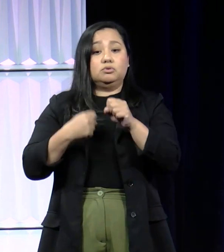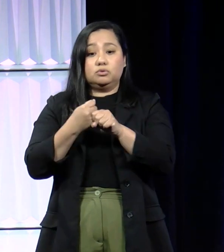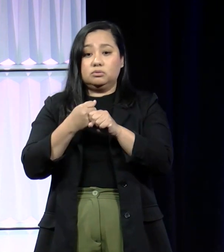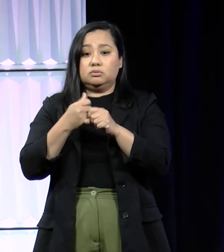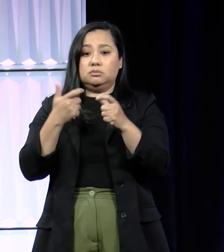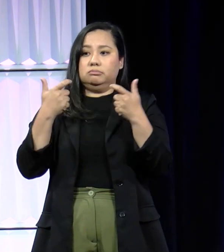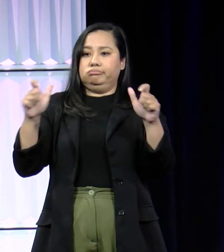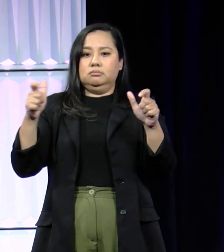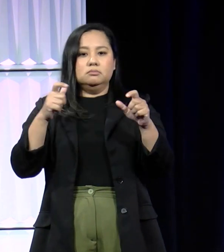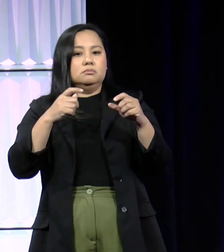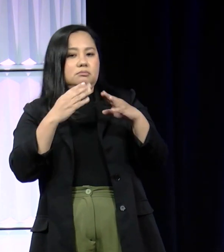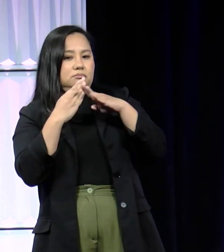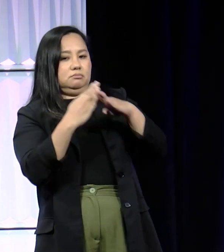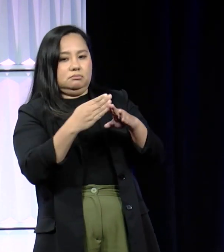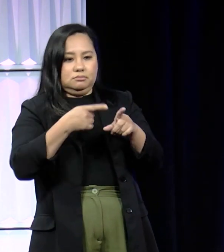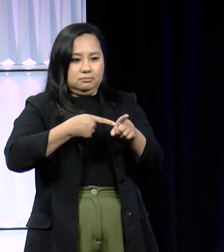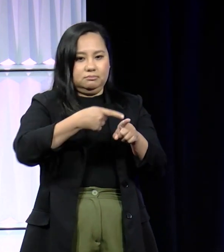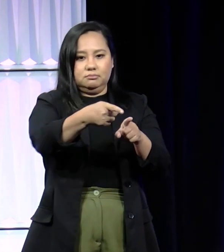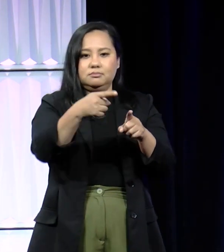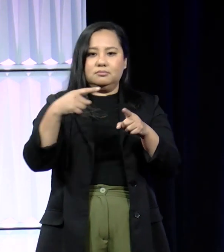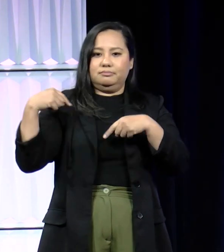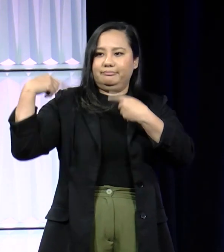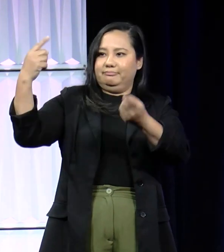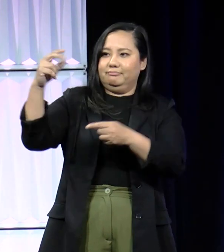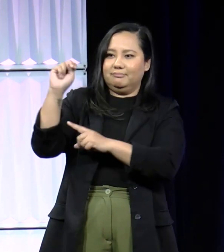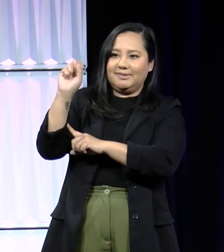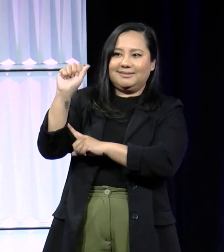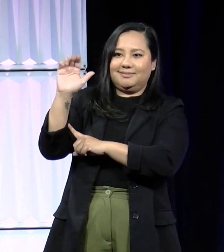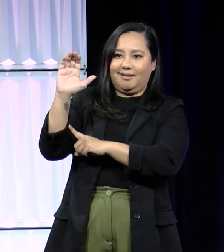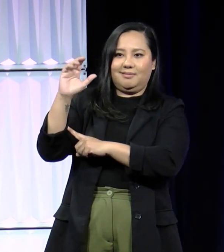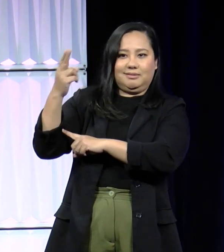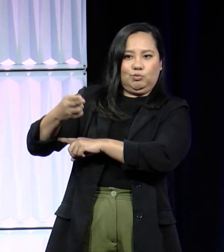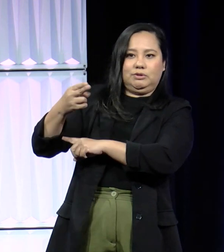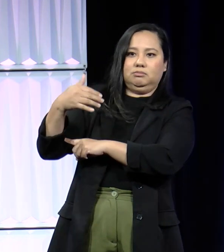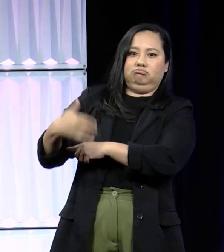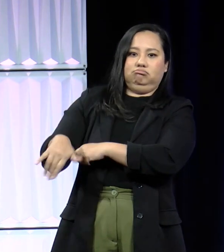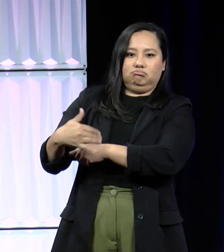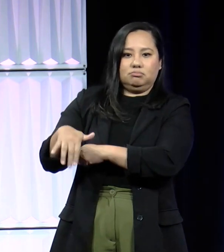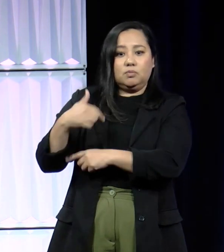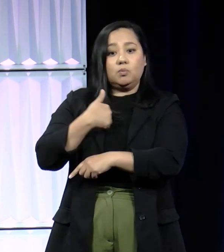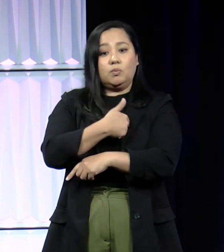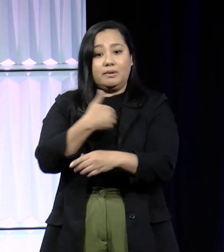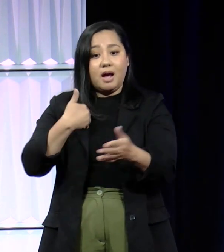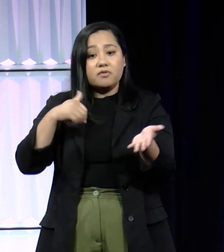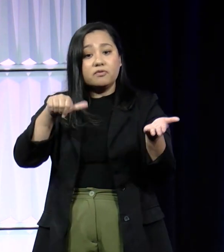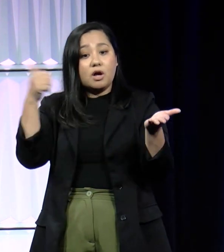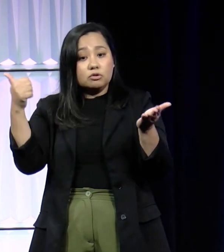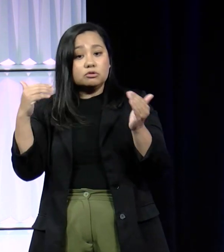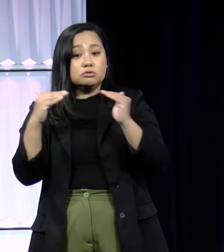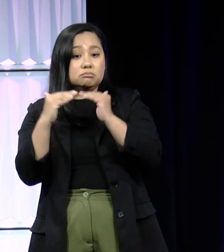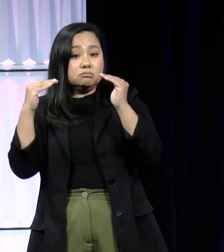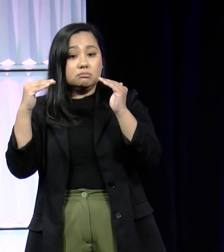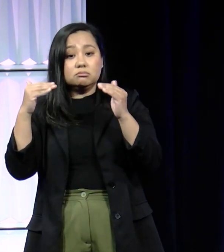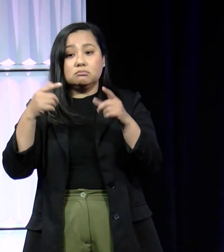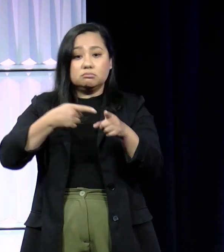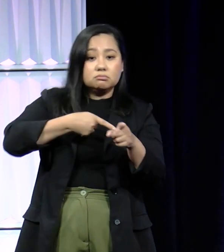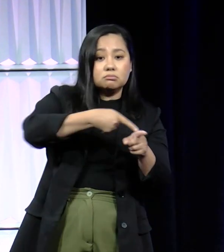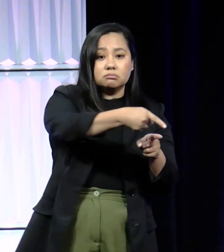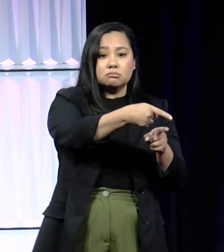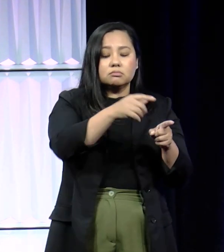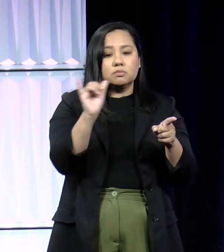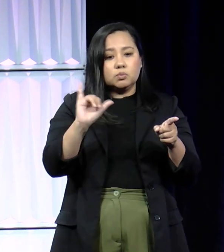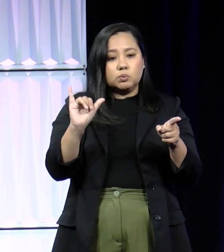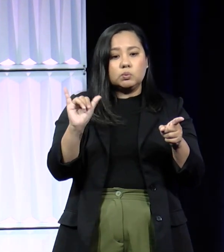NSAC history. We also have an alternative justice track that will dive deep into restorative and